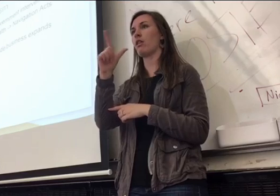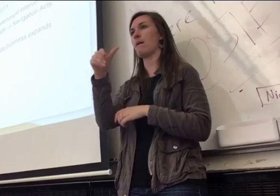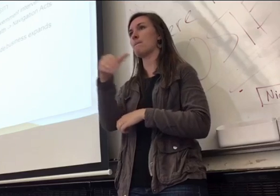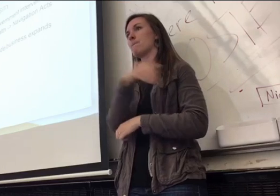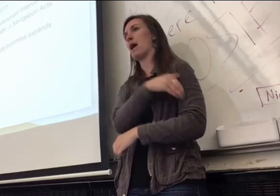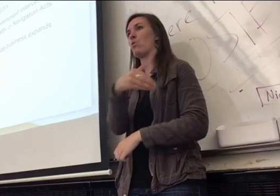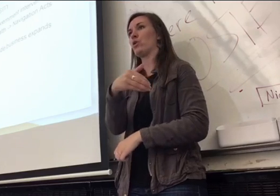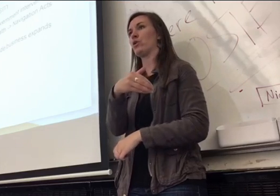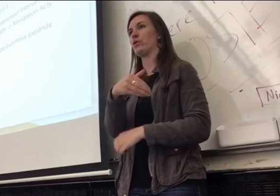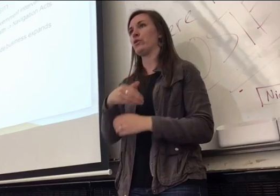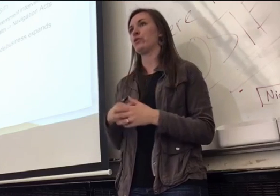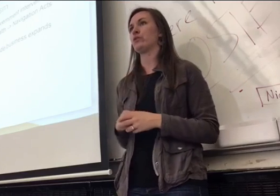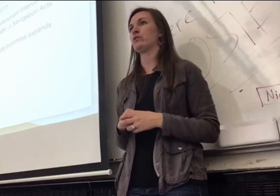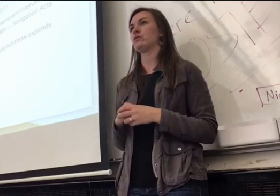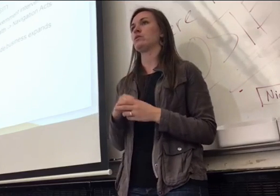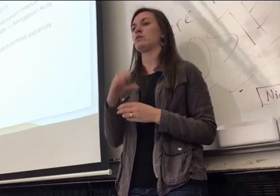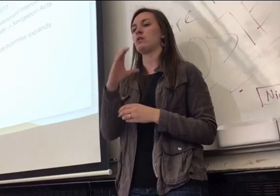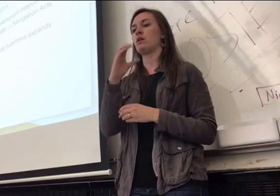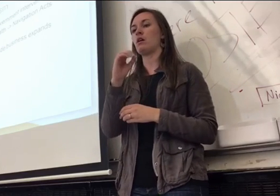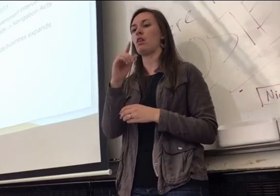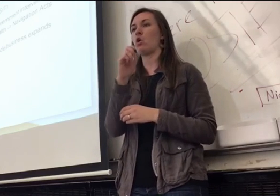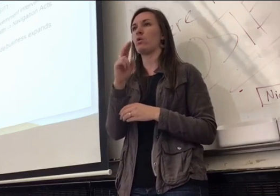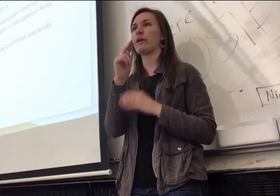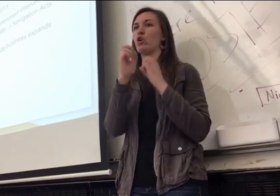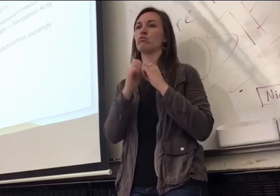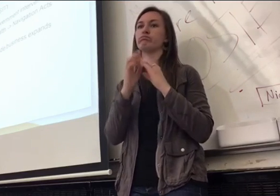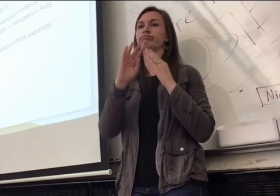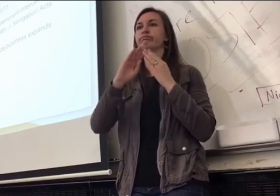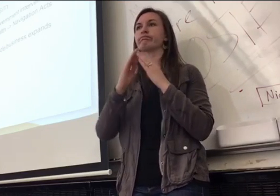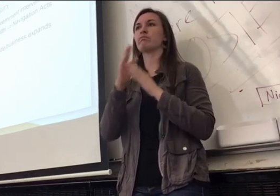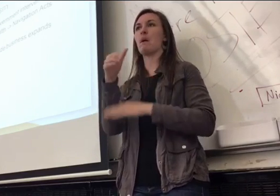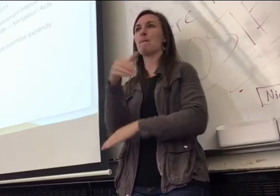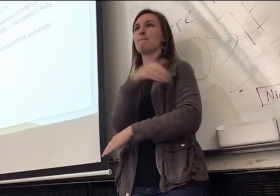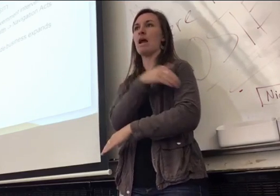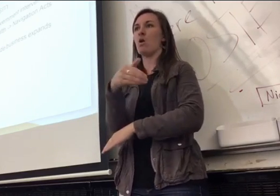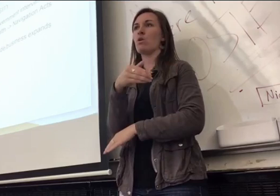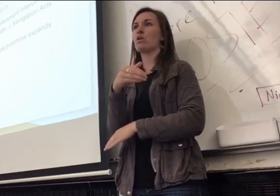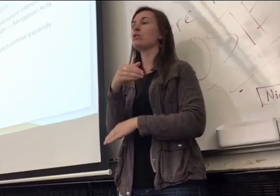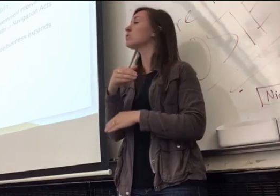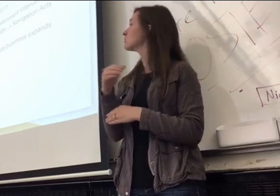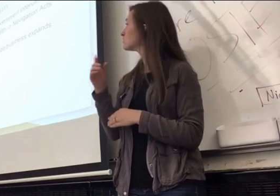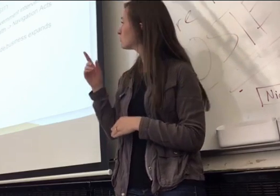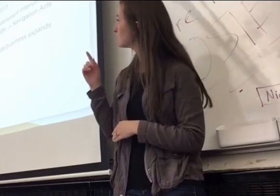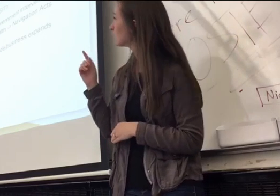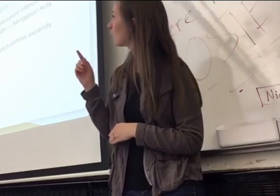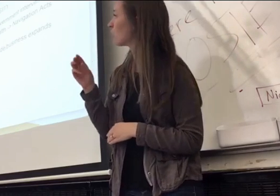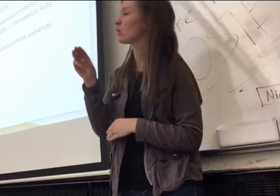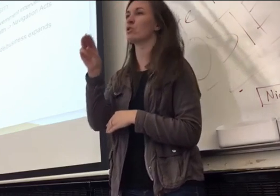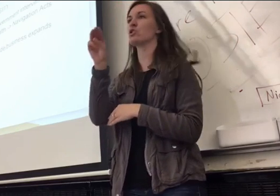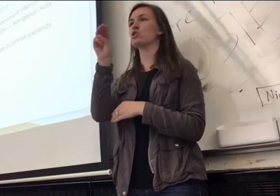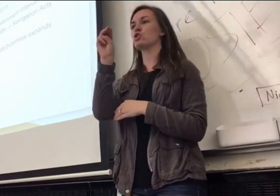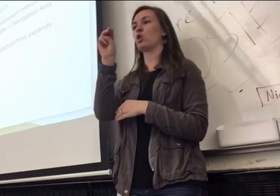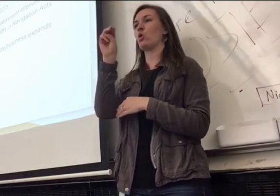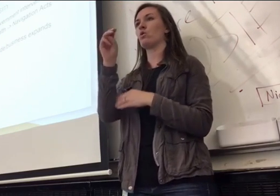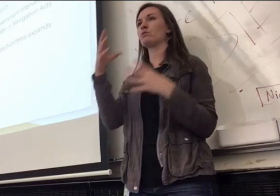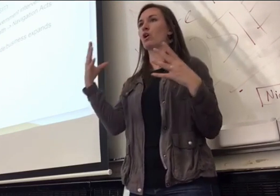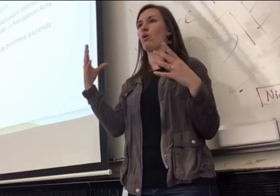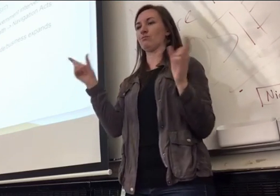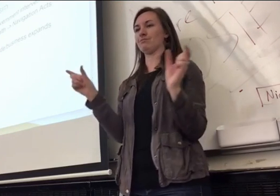powers. Colonial powers. Here's how mercantilism works. With